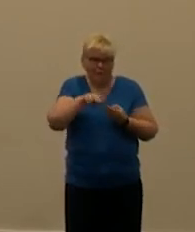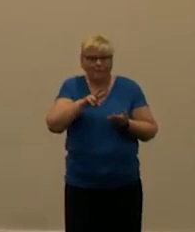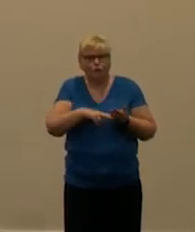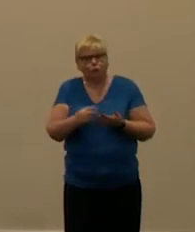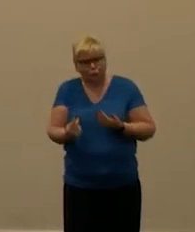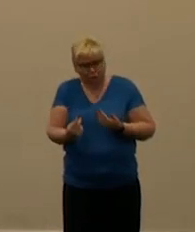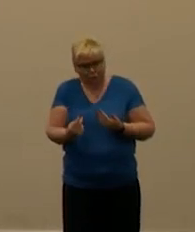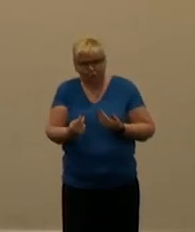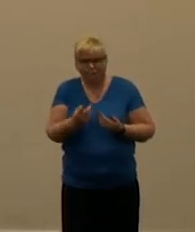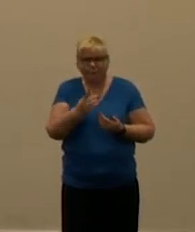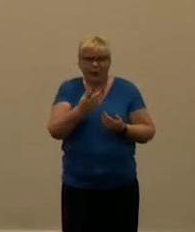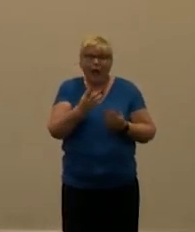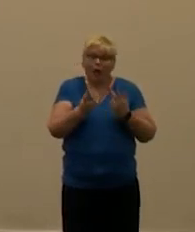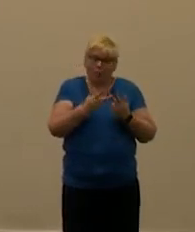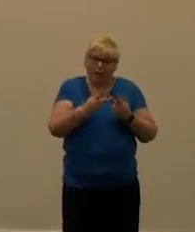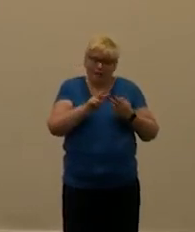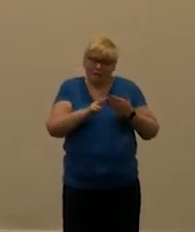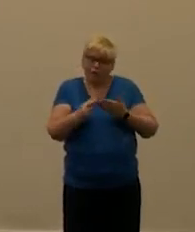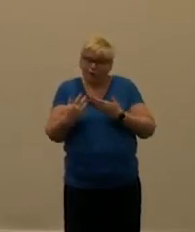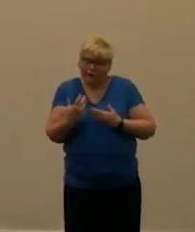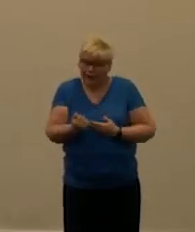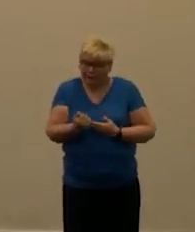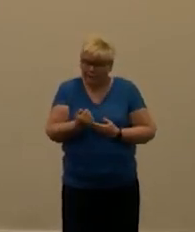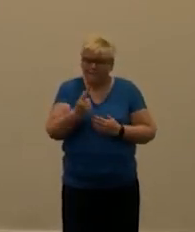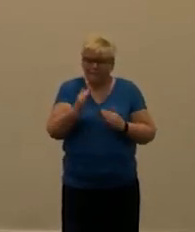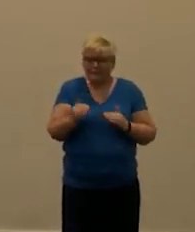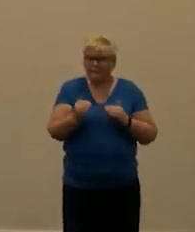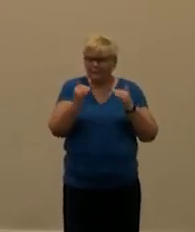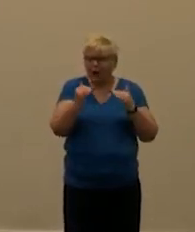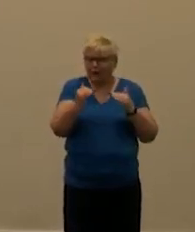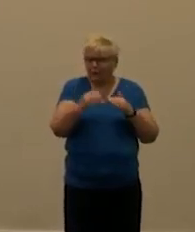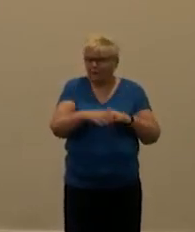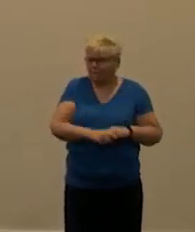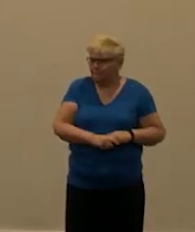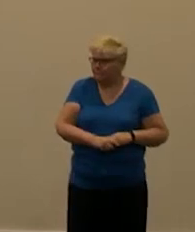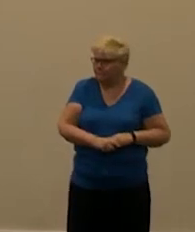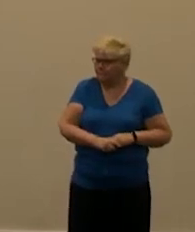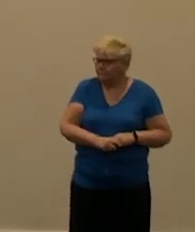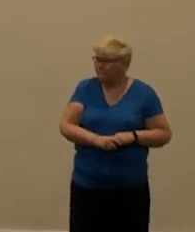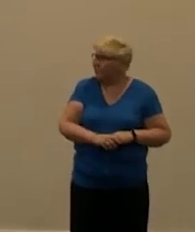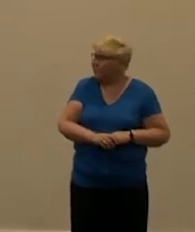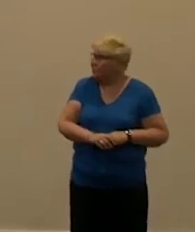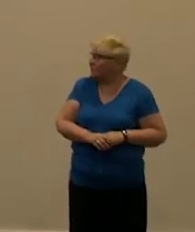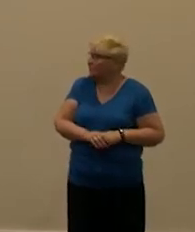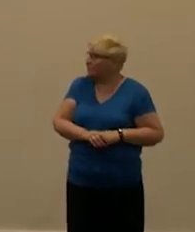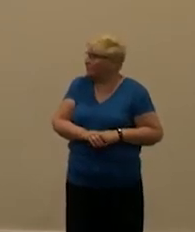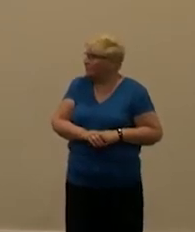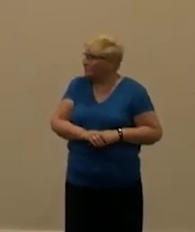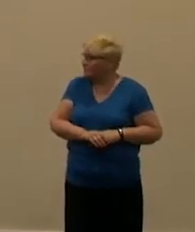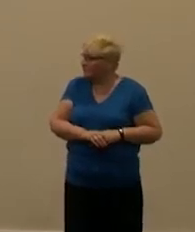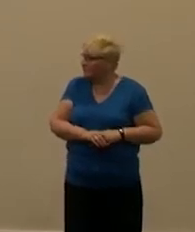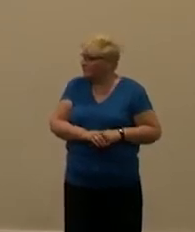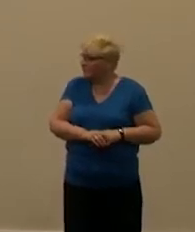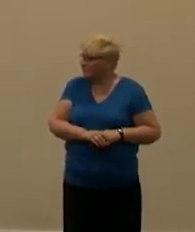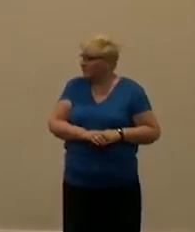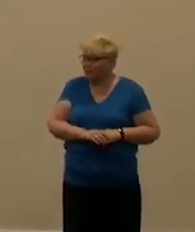And the limitations are available, but it's much higher than in version 1. Okay. So let's go